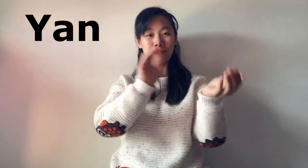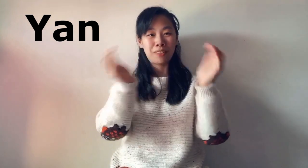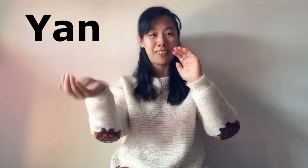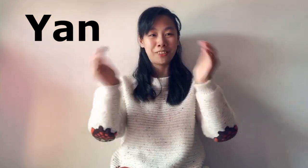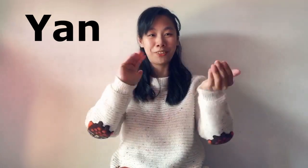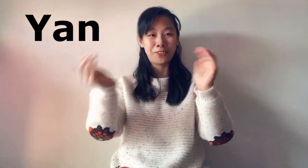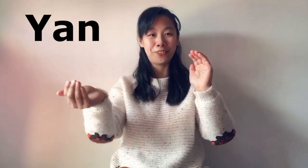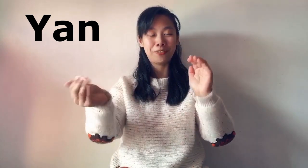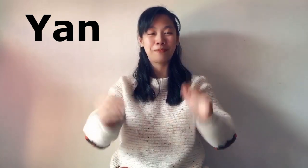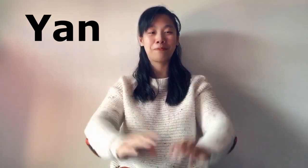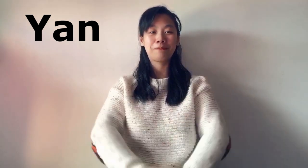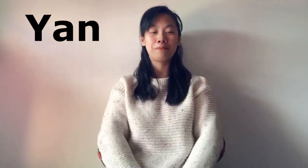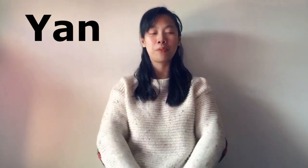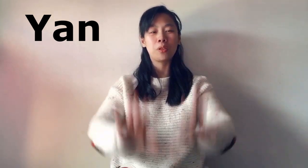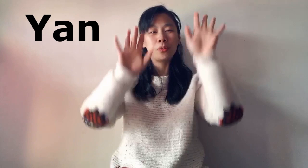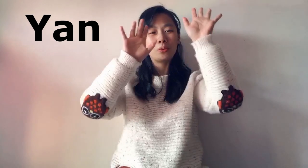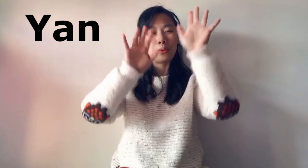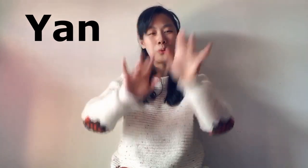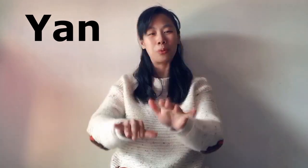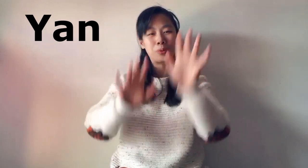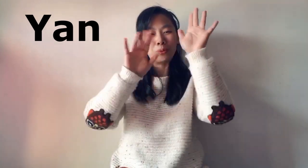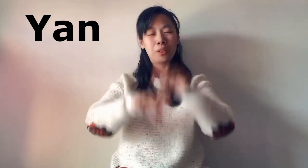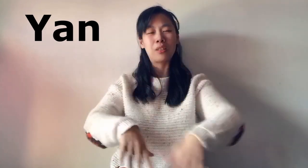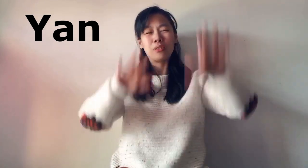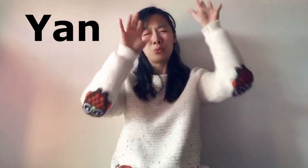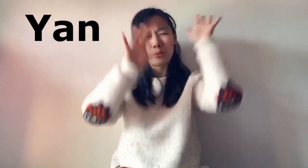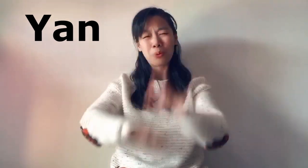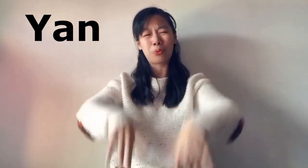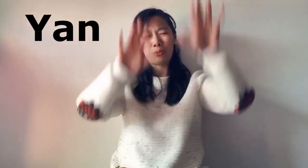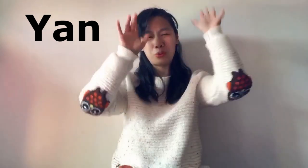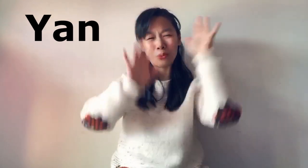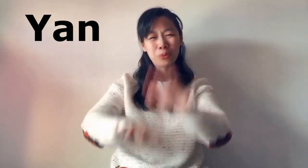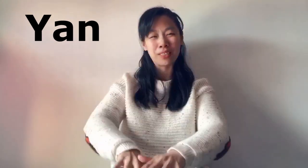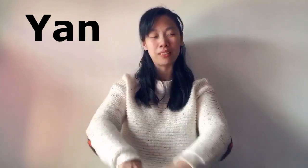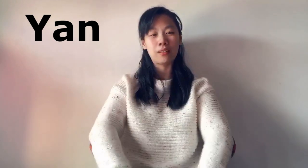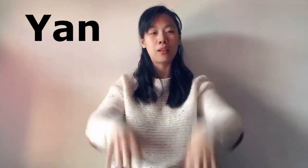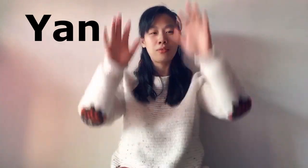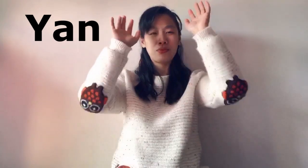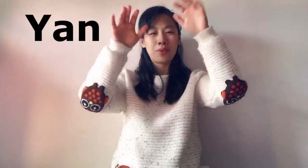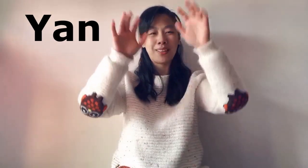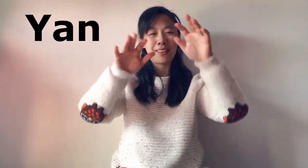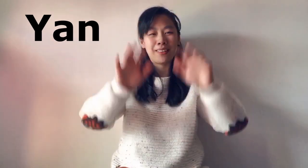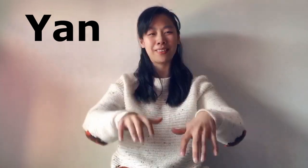applied for example this is the sign for light snow versus heavy snow